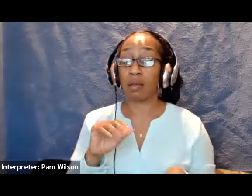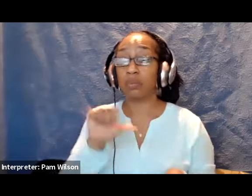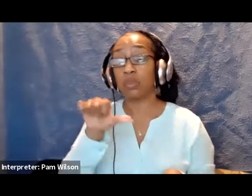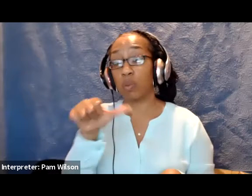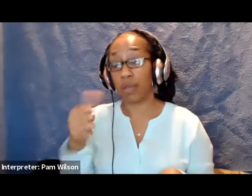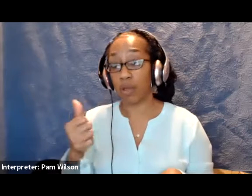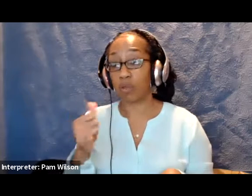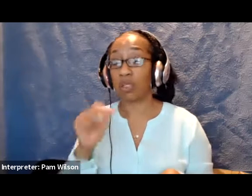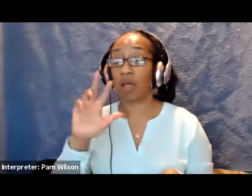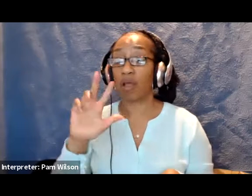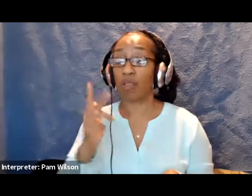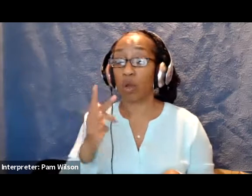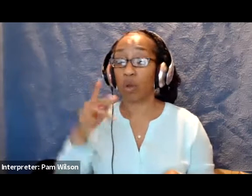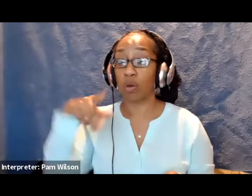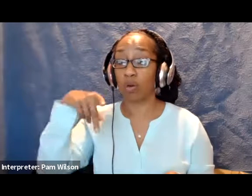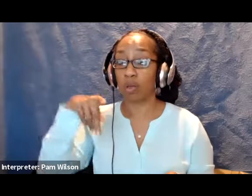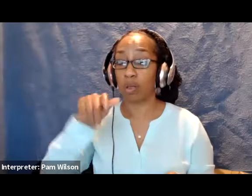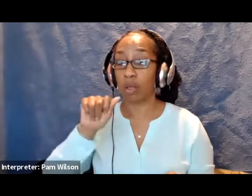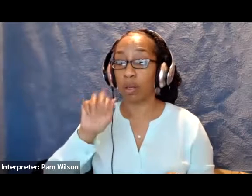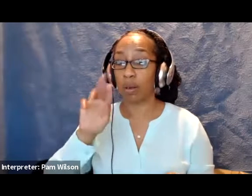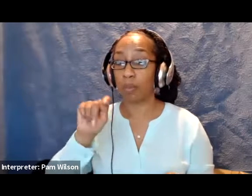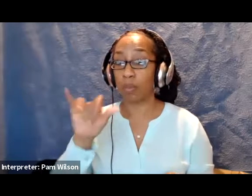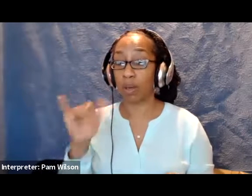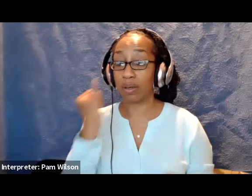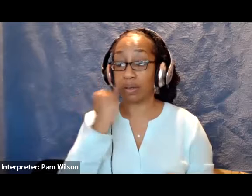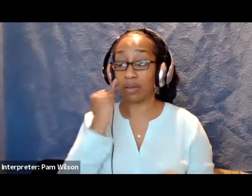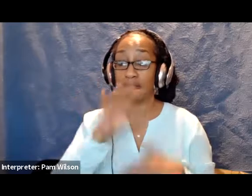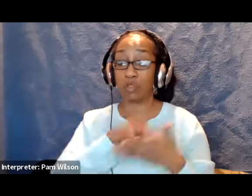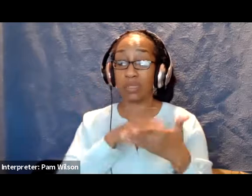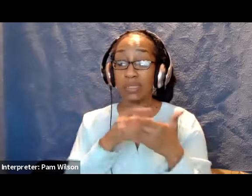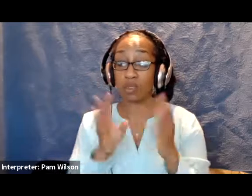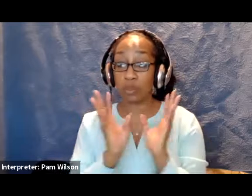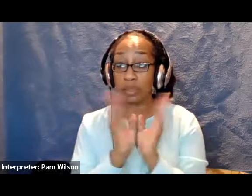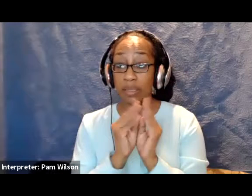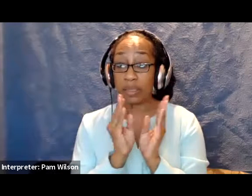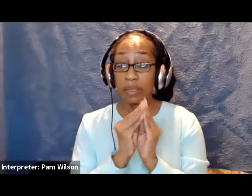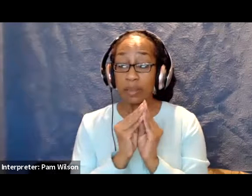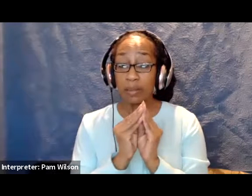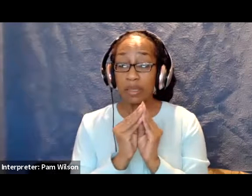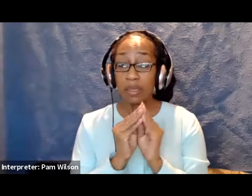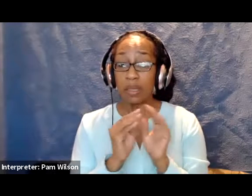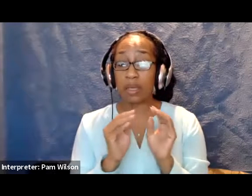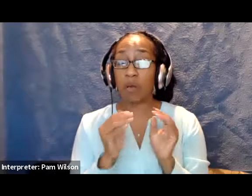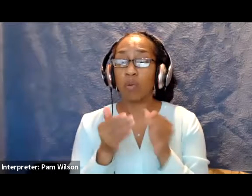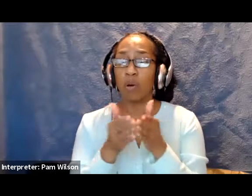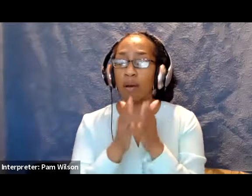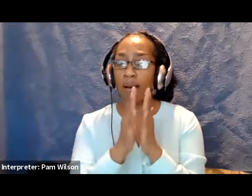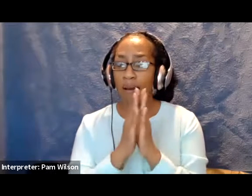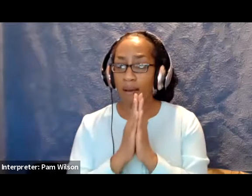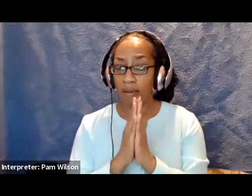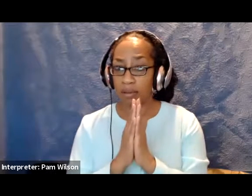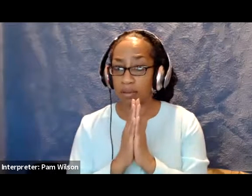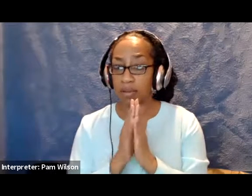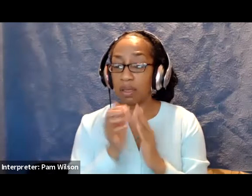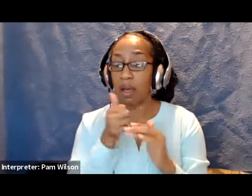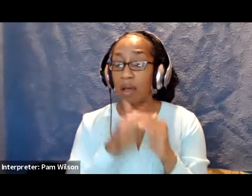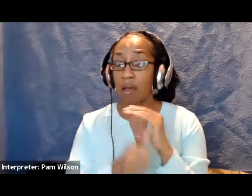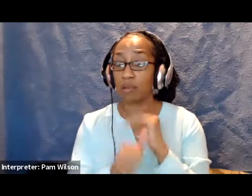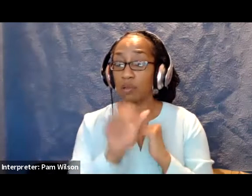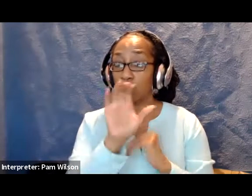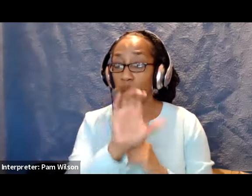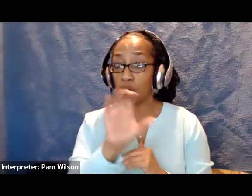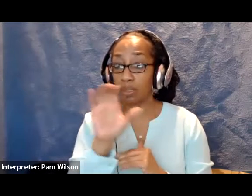so basically when you are scheduling your meeting, it will ask you under closed captioning,